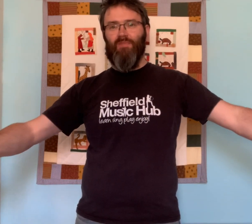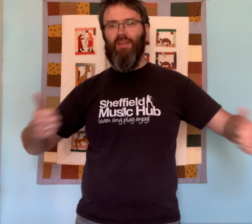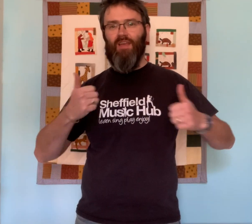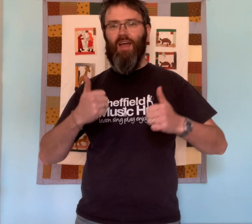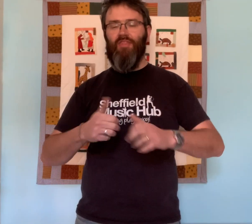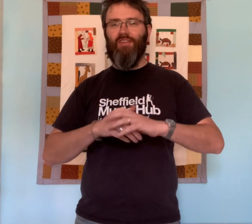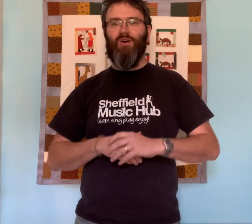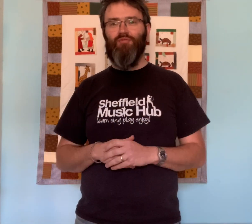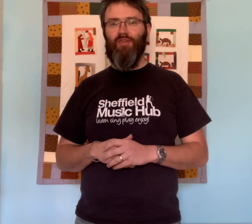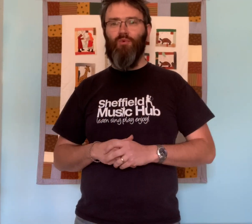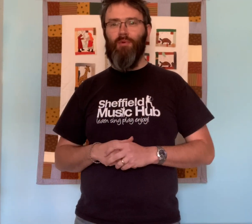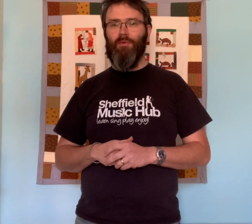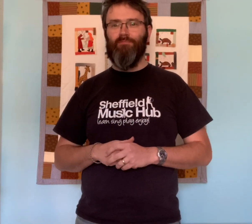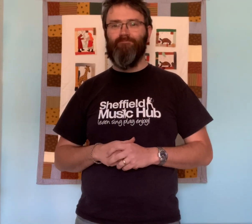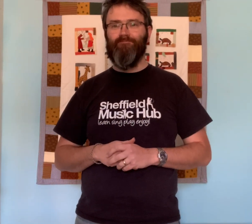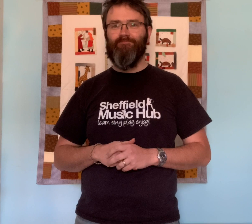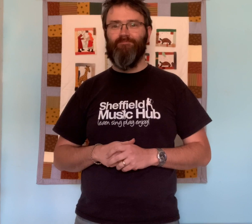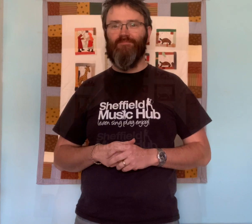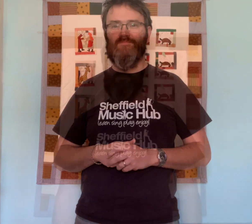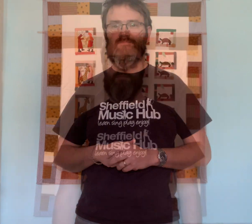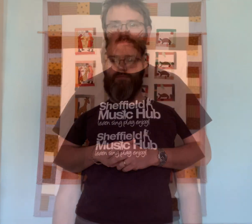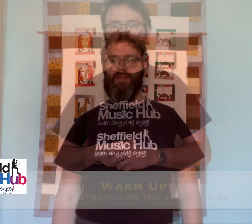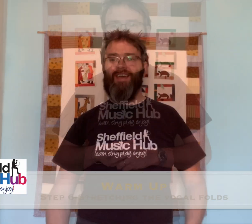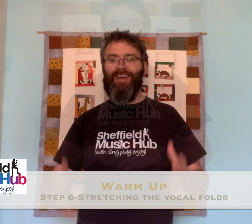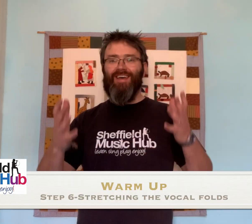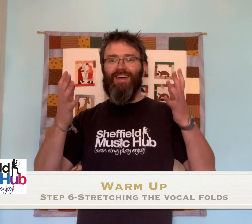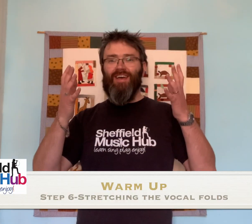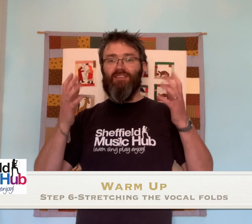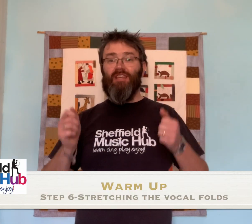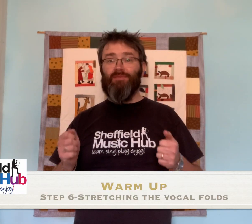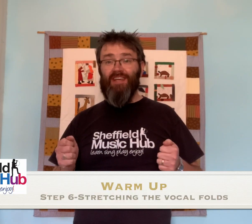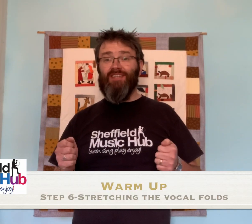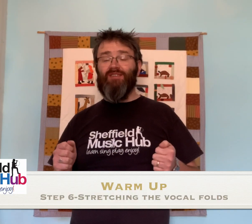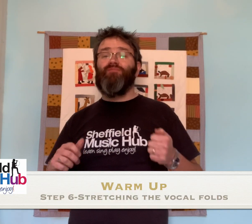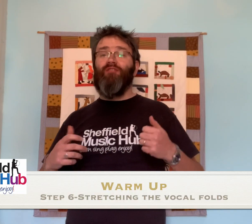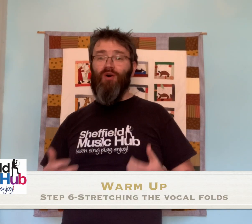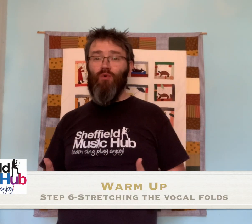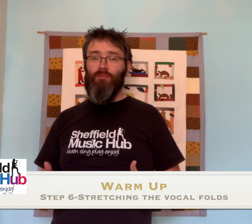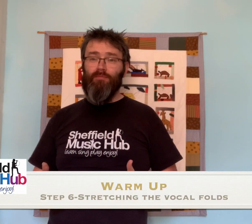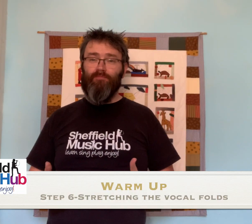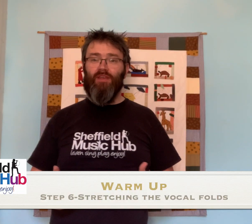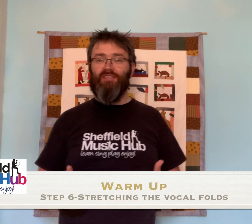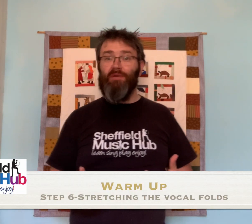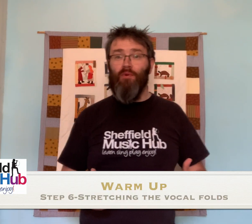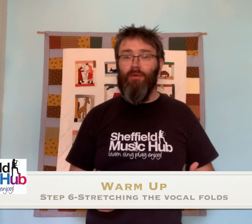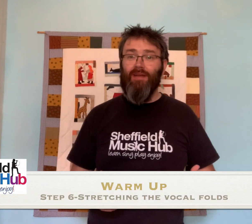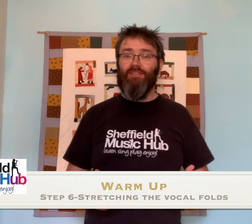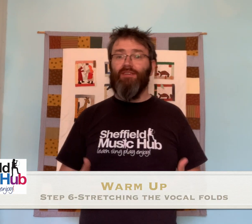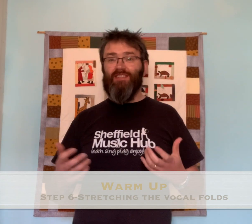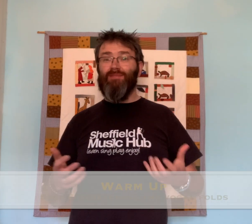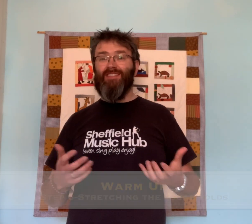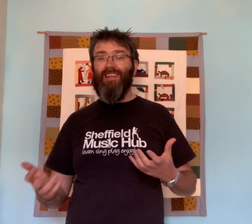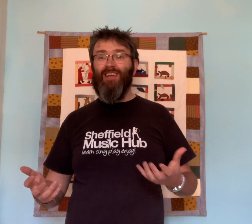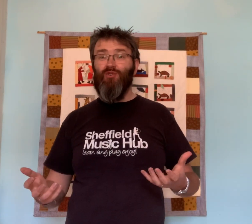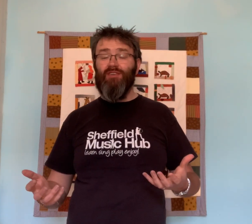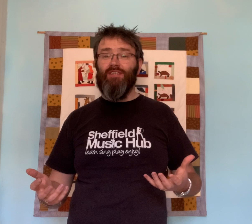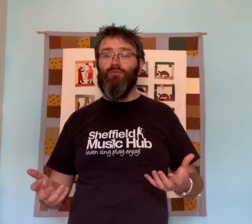And that's our breathing warm-up. Step 6 of our warm-up is the bit where we make some silly noises and we